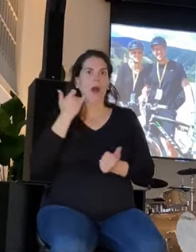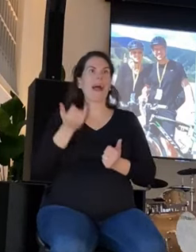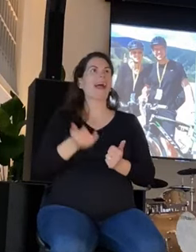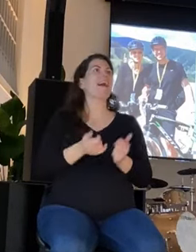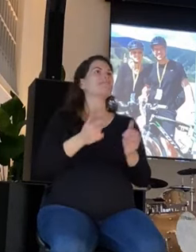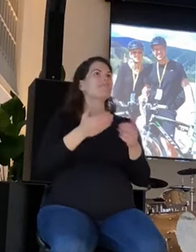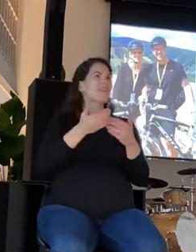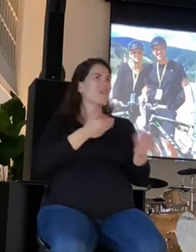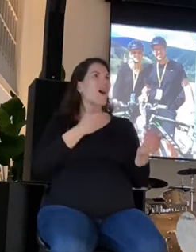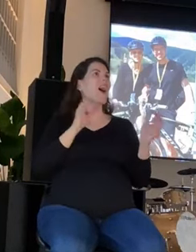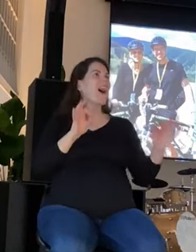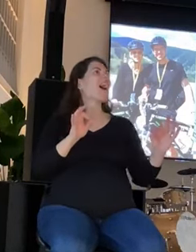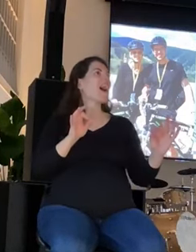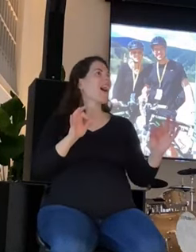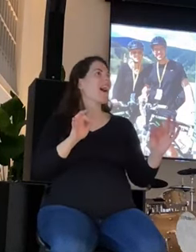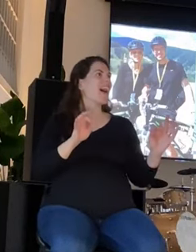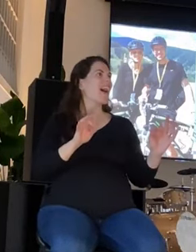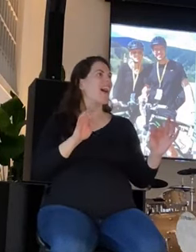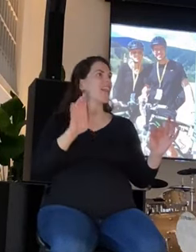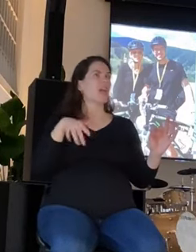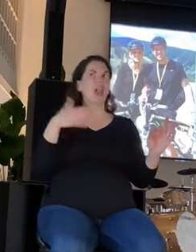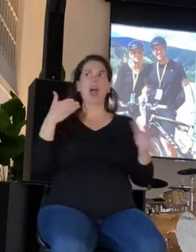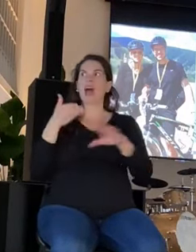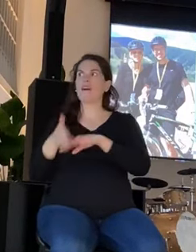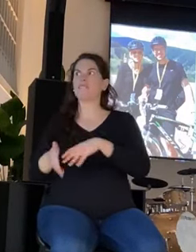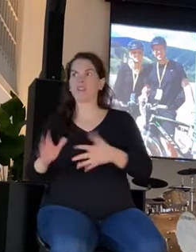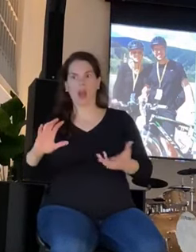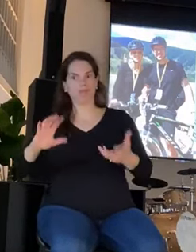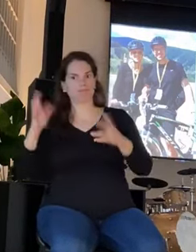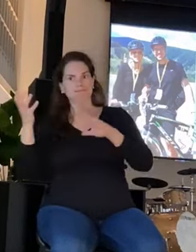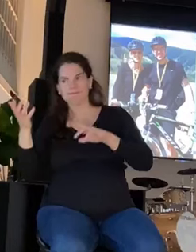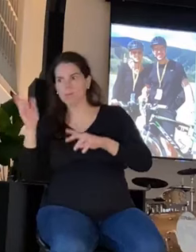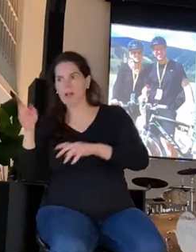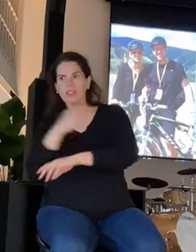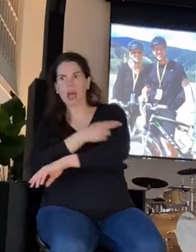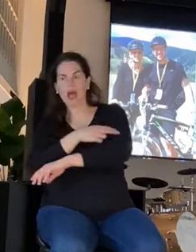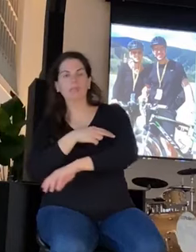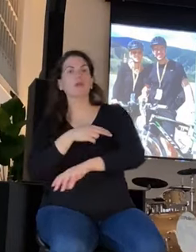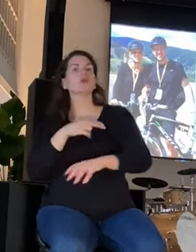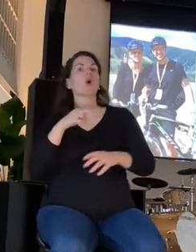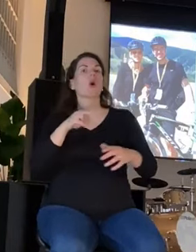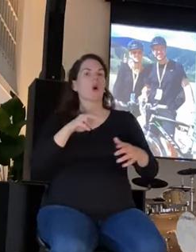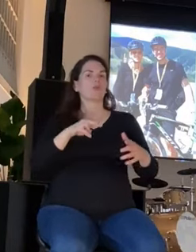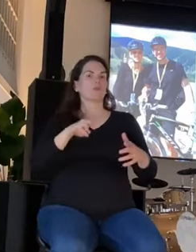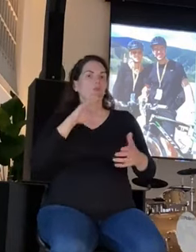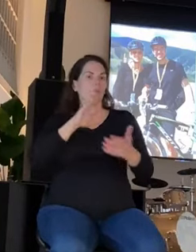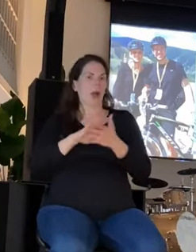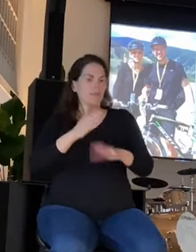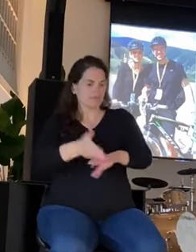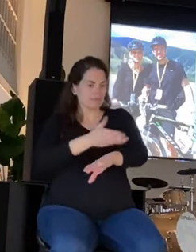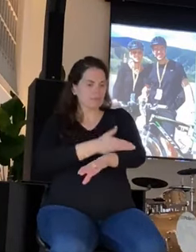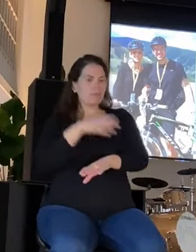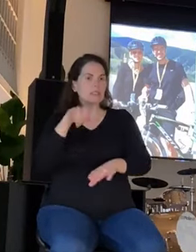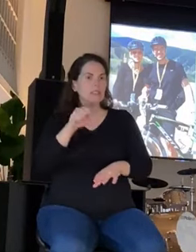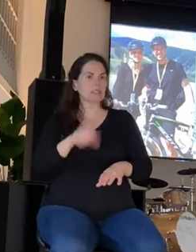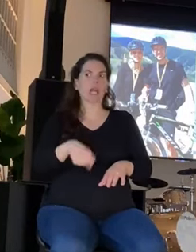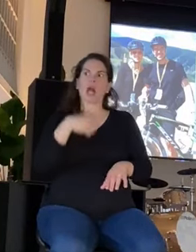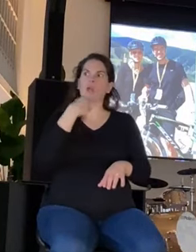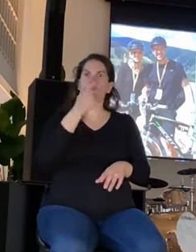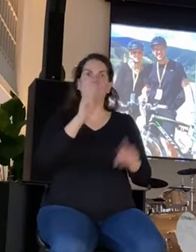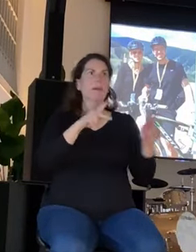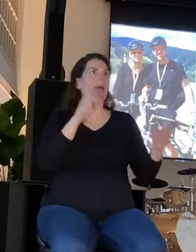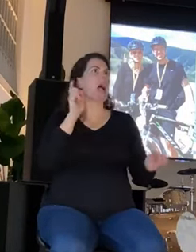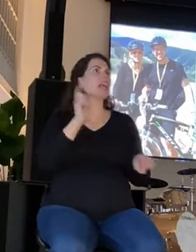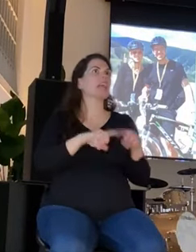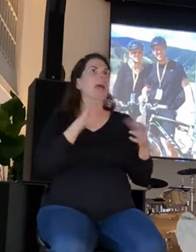And so she recovered. And after she came out of recovery and we got back home, we were talking with people saying, I can't believe they let